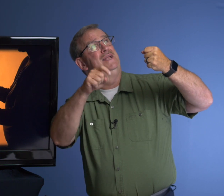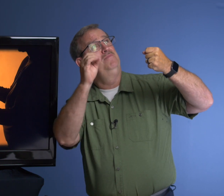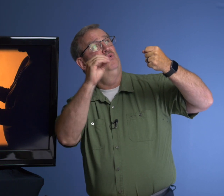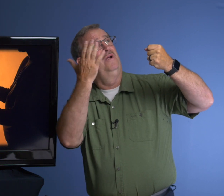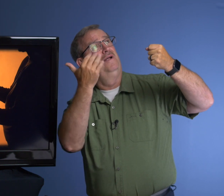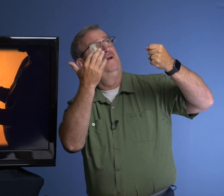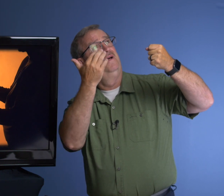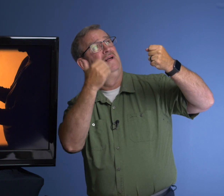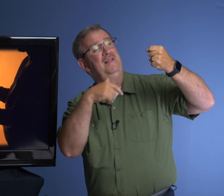need more.